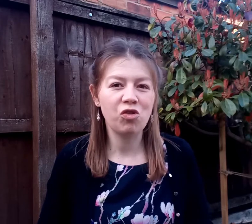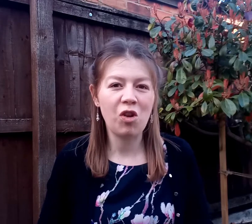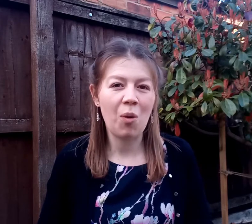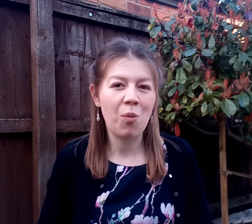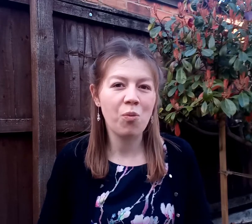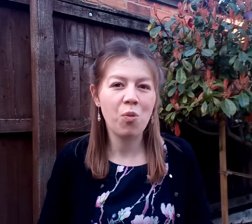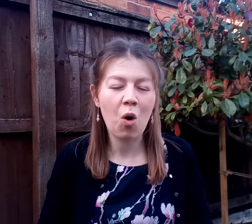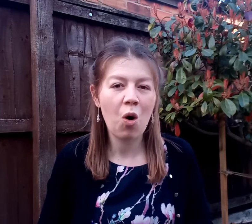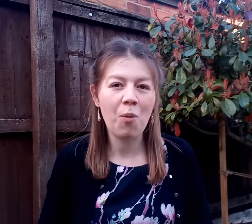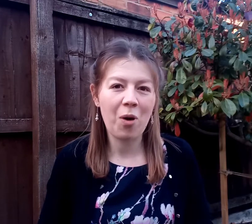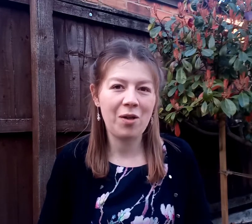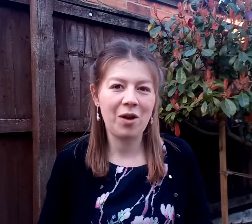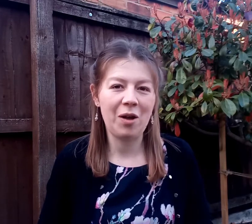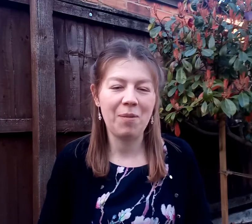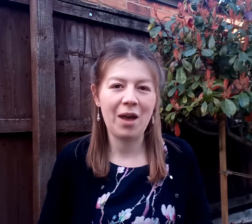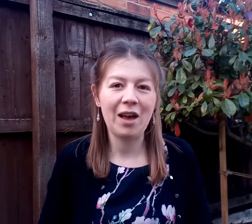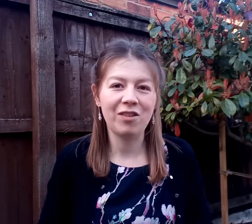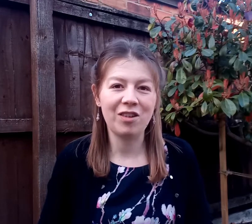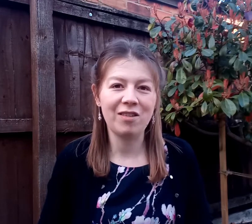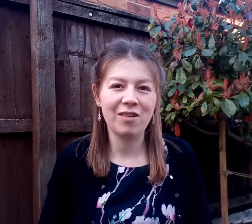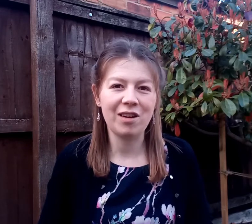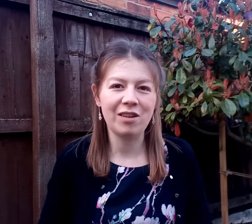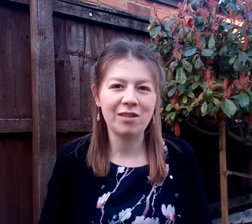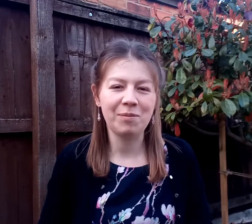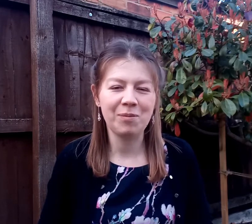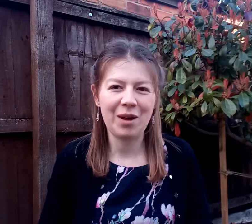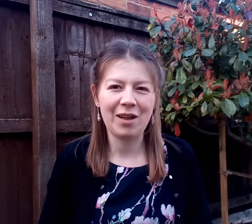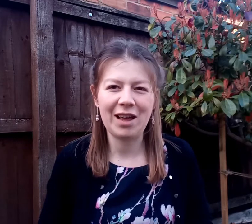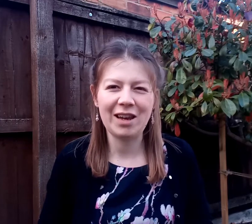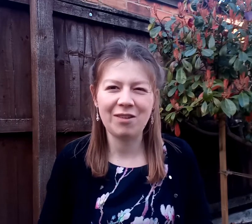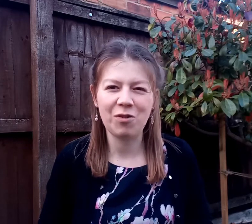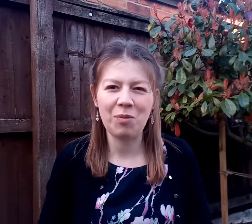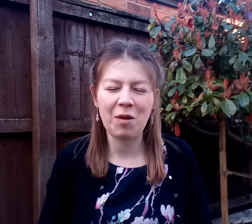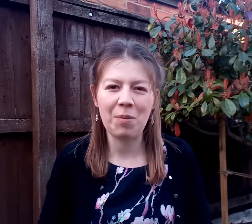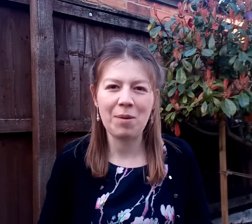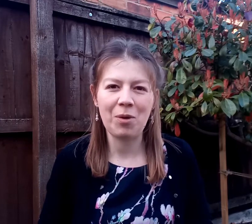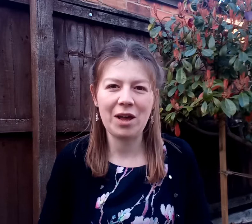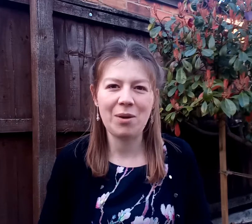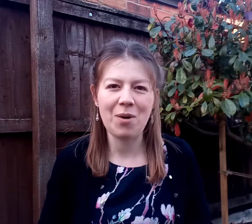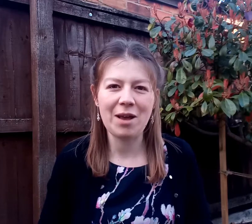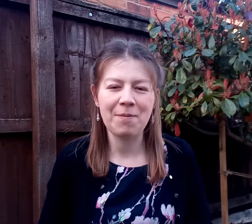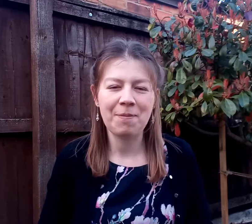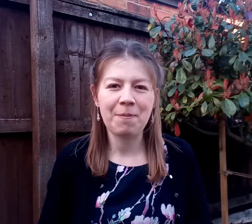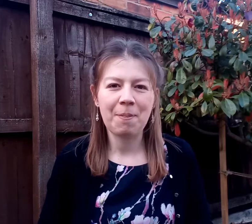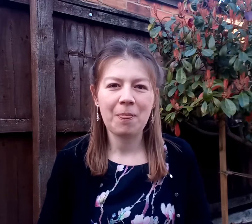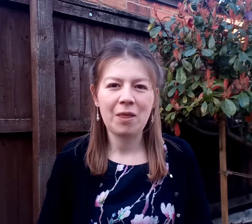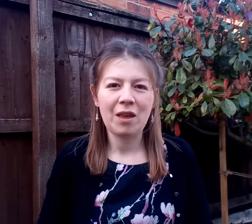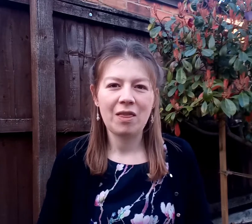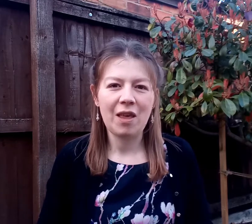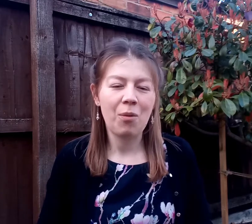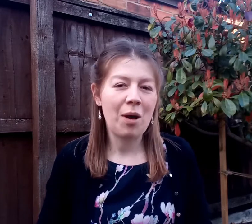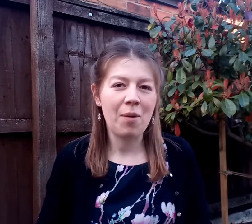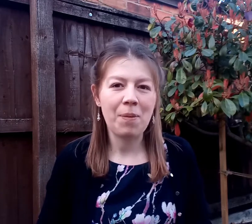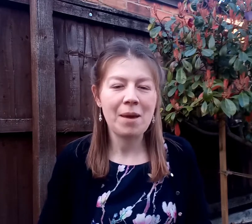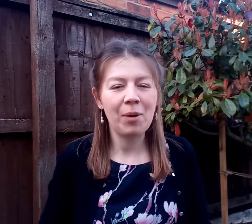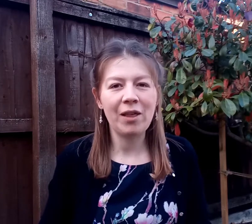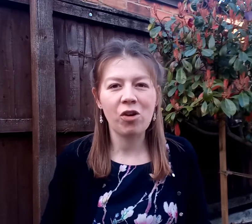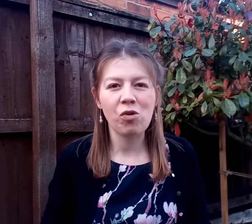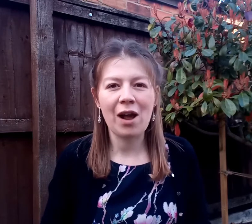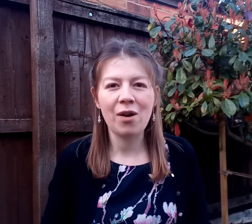a warm welcome as Jesus did, well, at least from some people anyway. There were people in the crowds